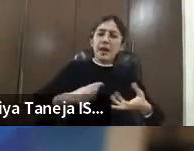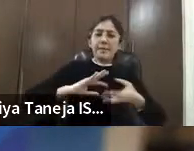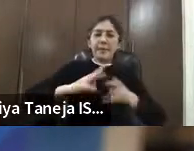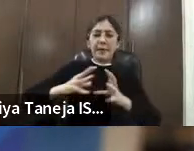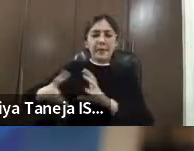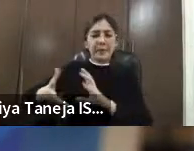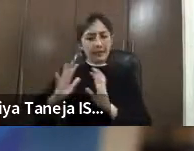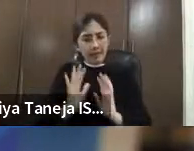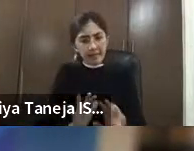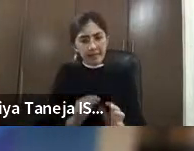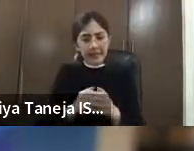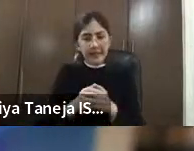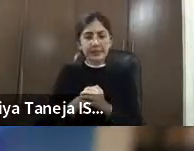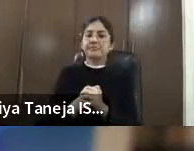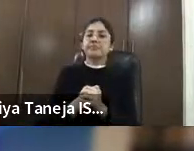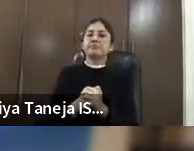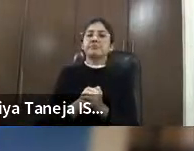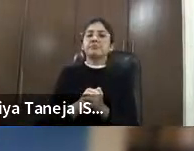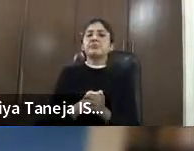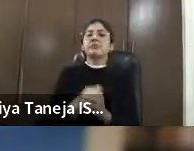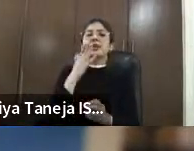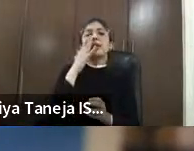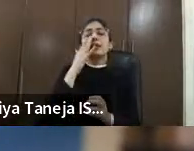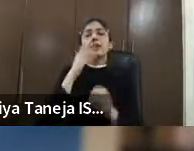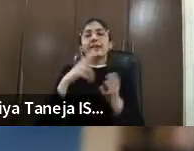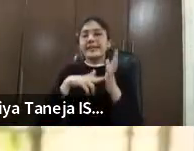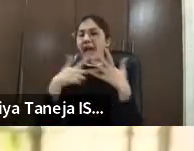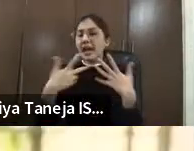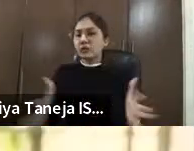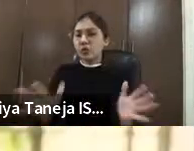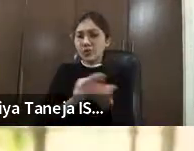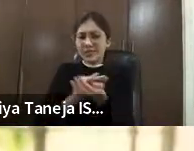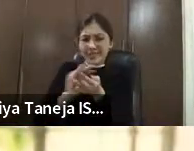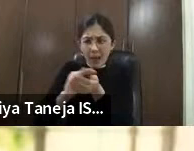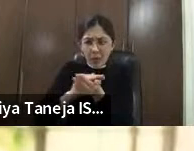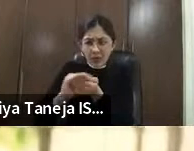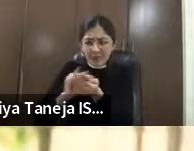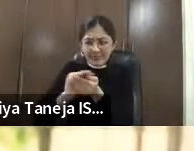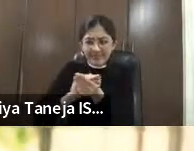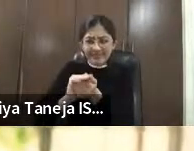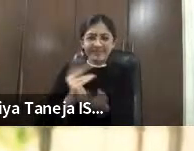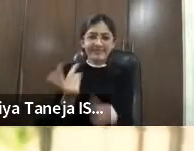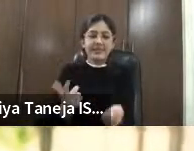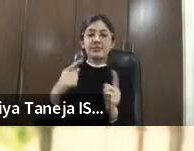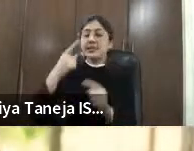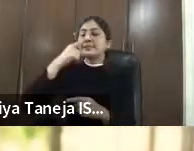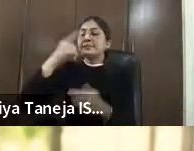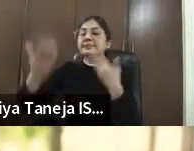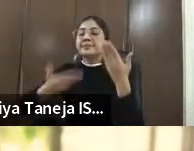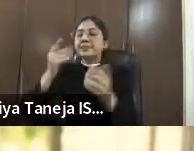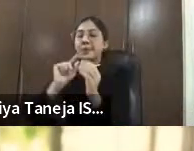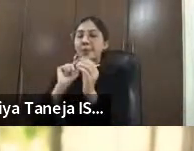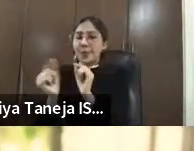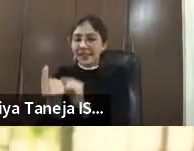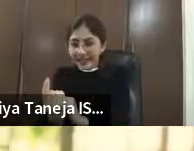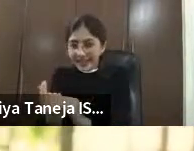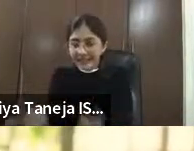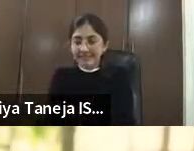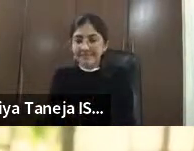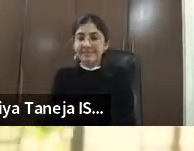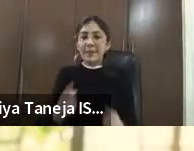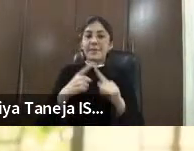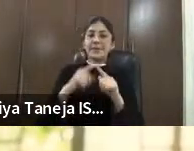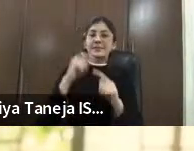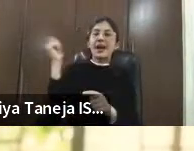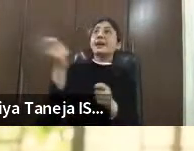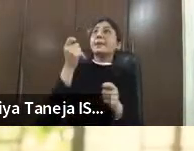are manufacturing natural handmade soaps, scented candles, varieties of agarbatti